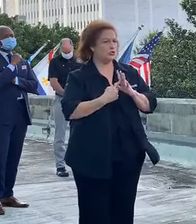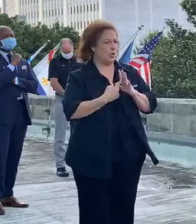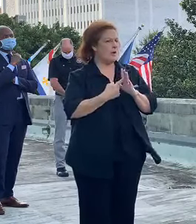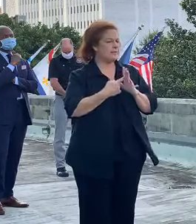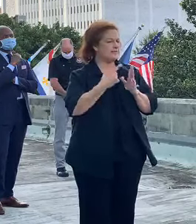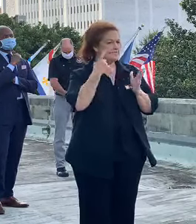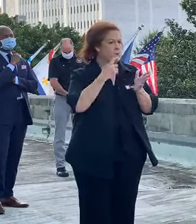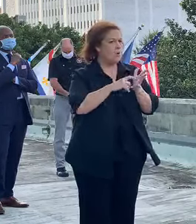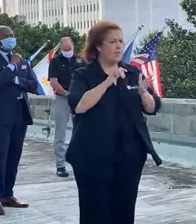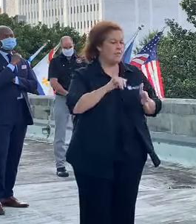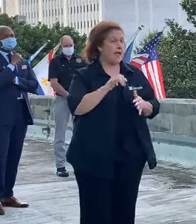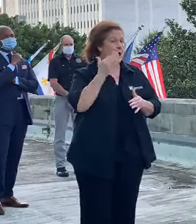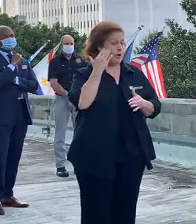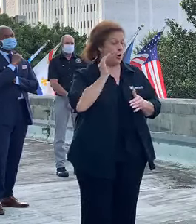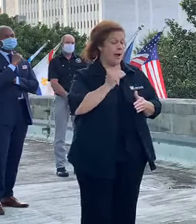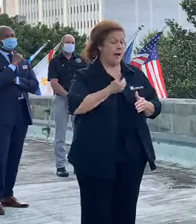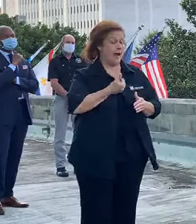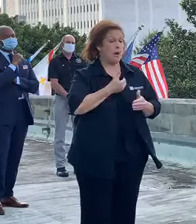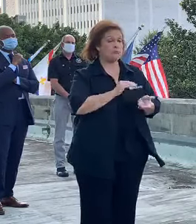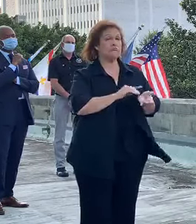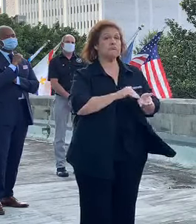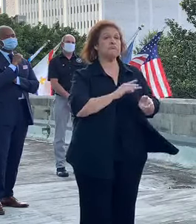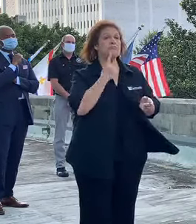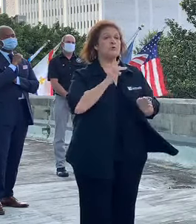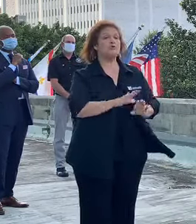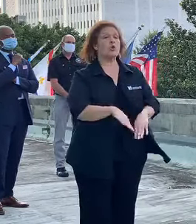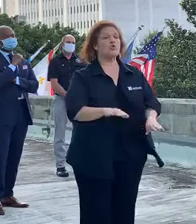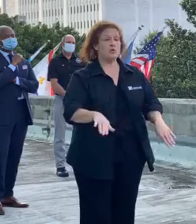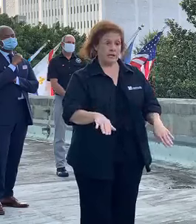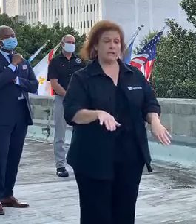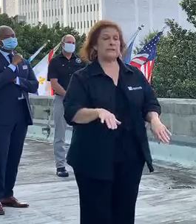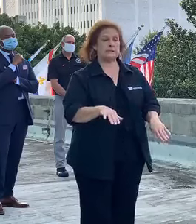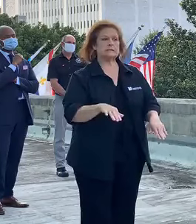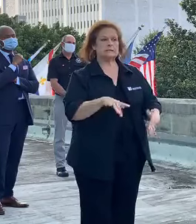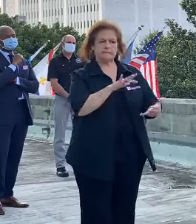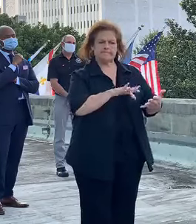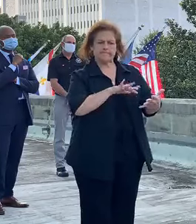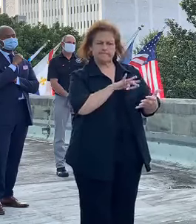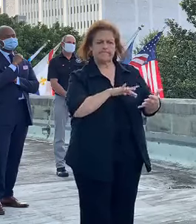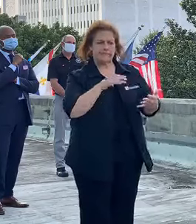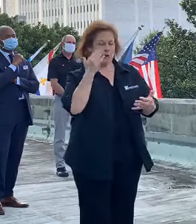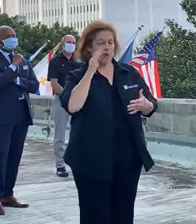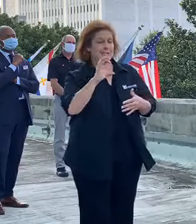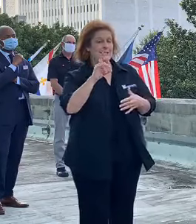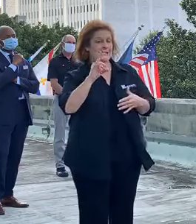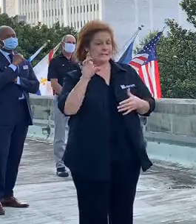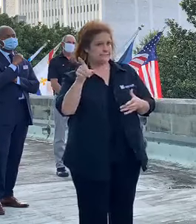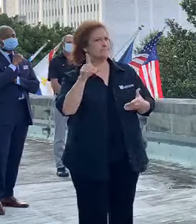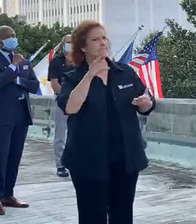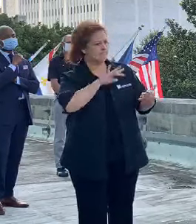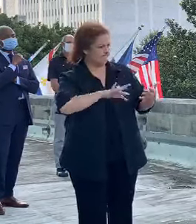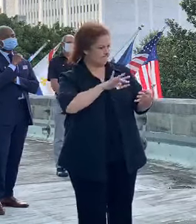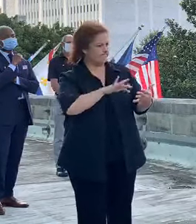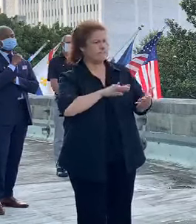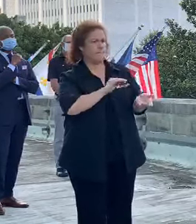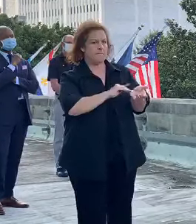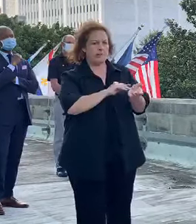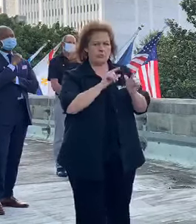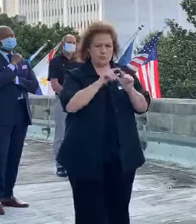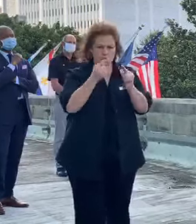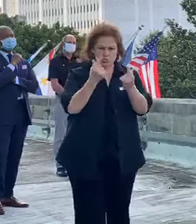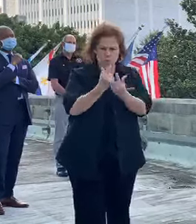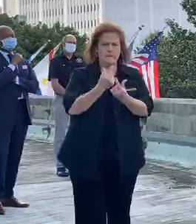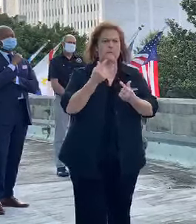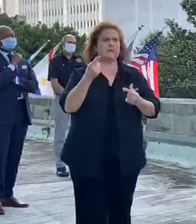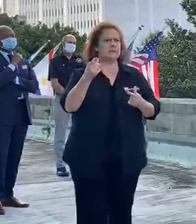I know that our pediatric specialists are watching this closely, monitoring it. I know the CDC is monitoring. Our medical societies have put